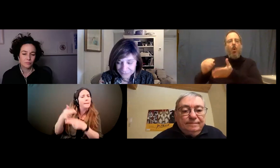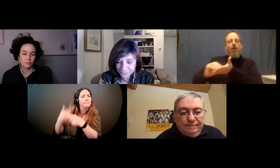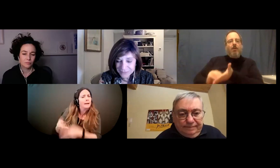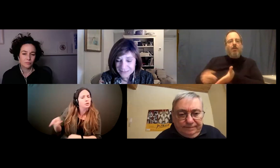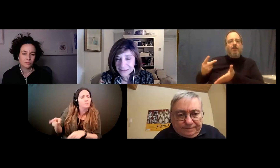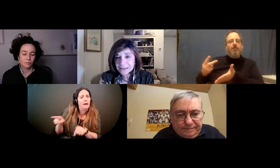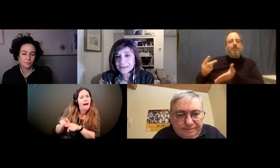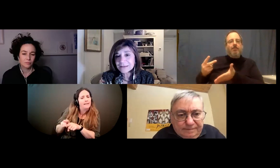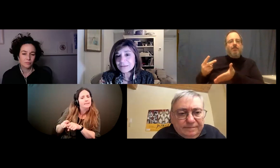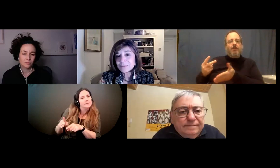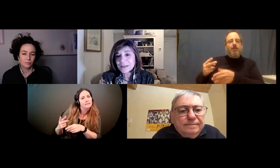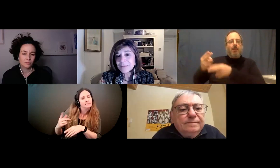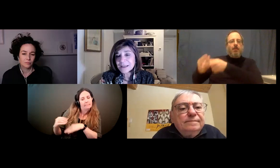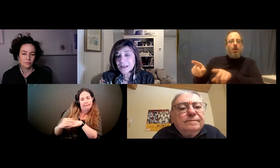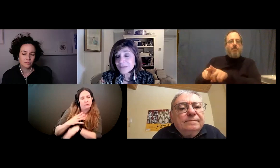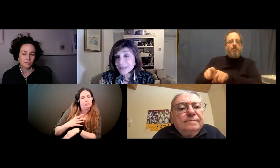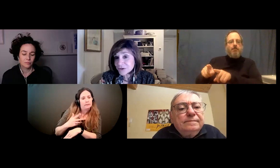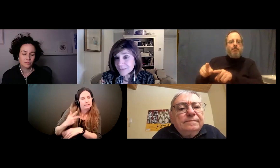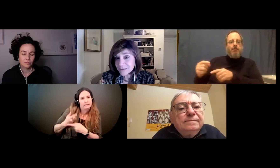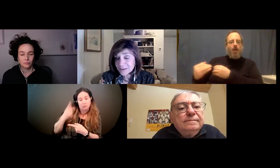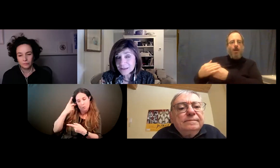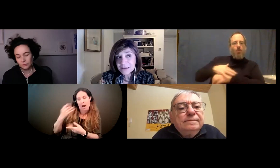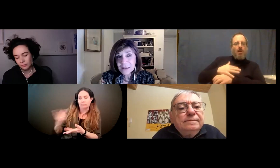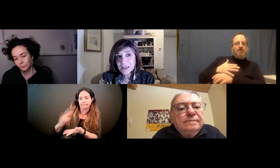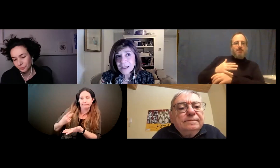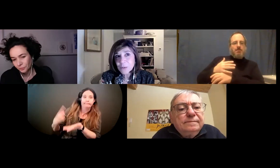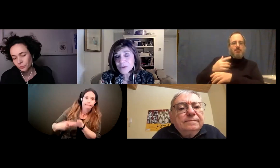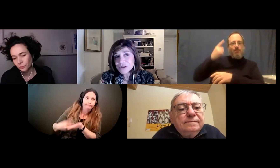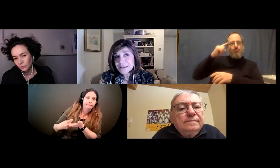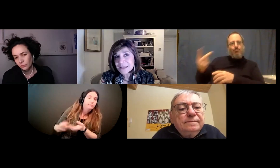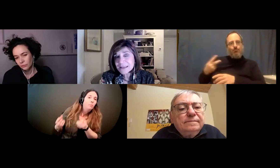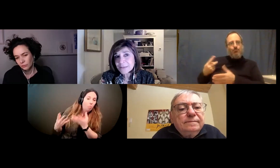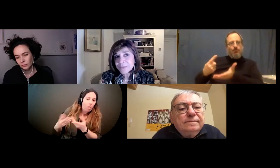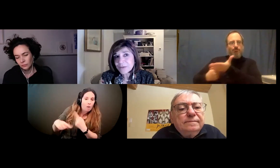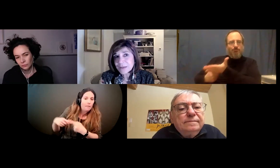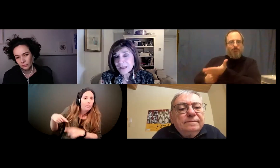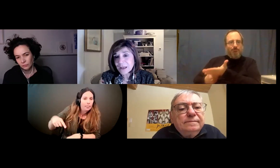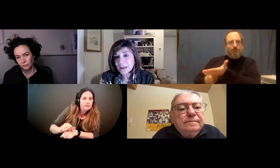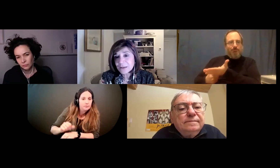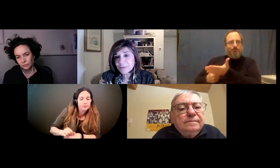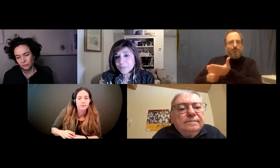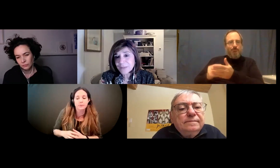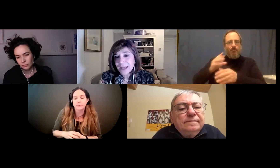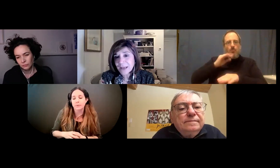an influence in it. We had many conversations about this, which is that the